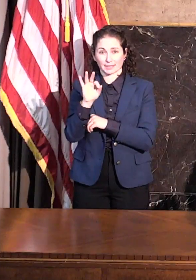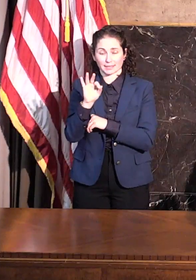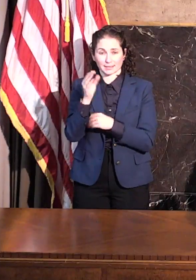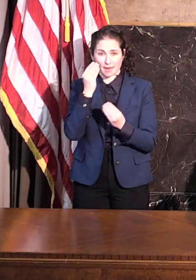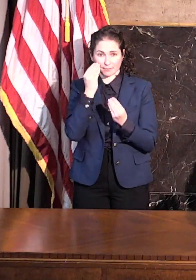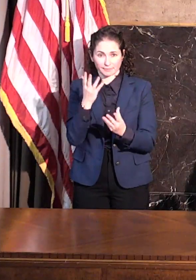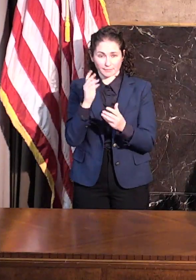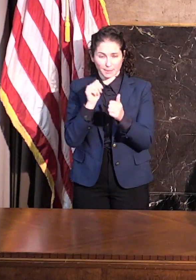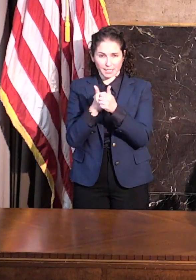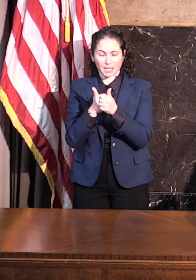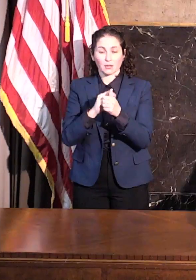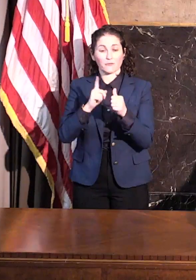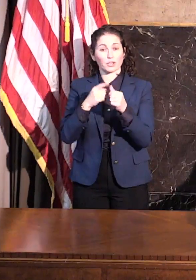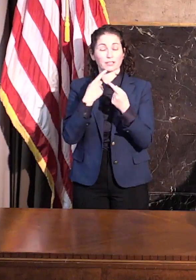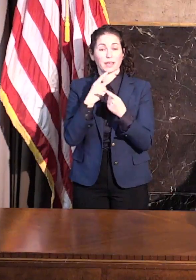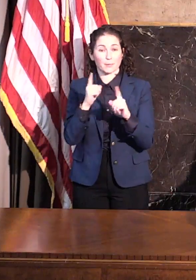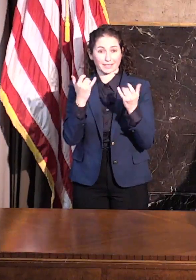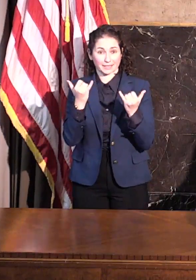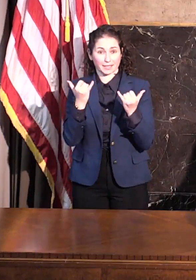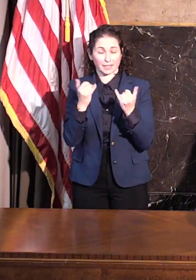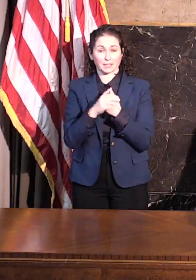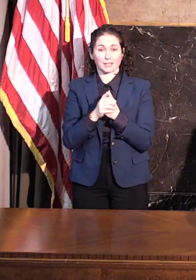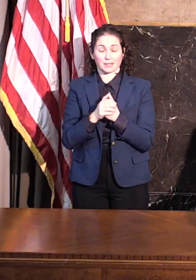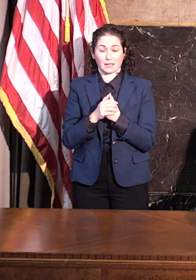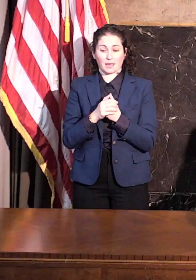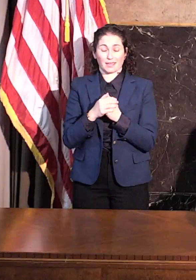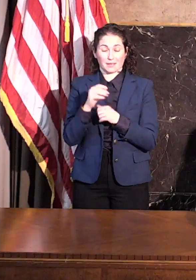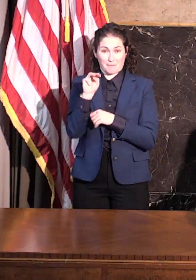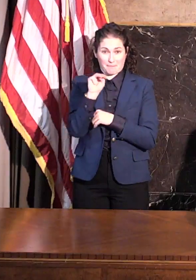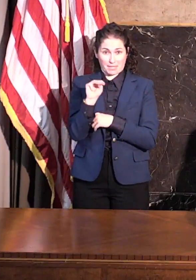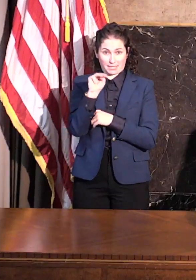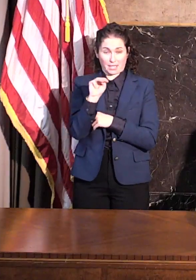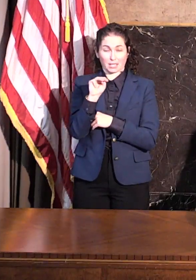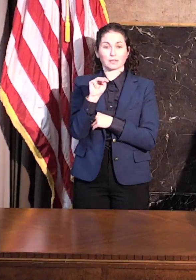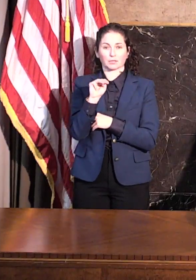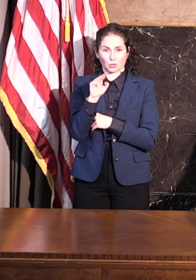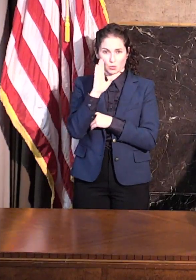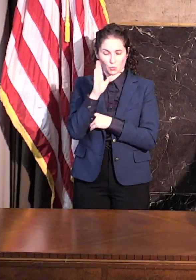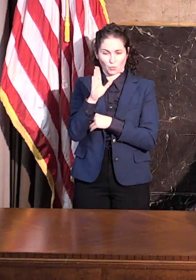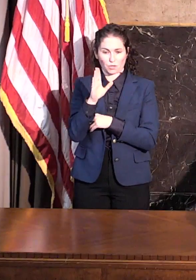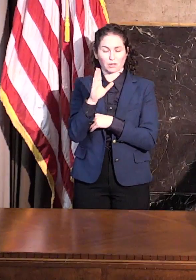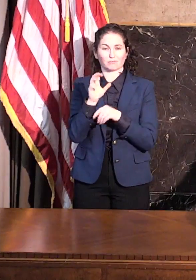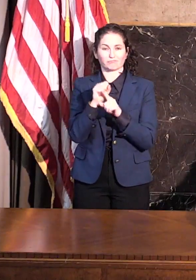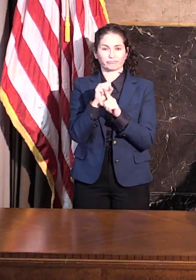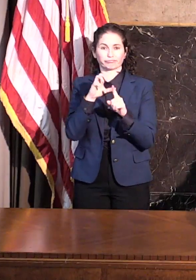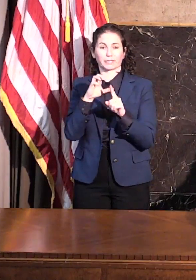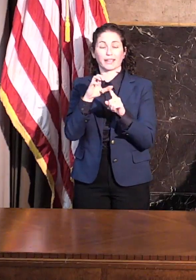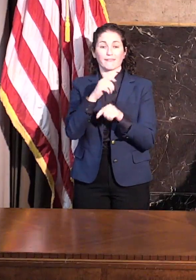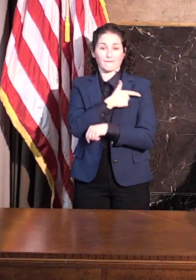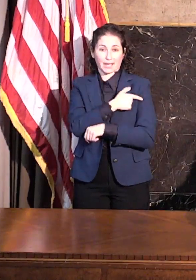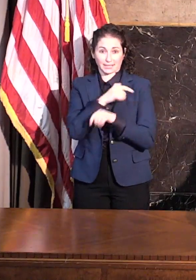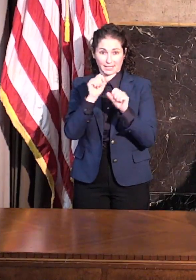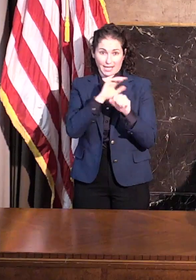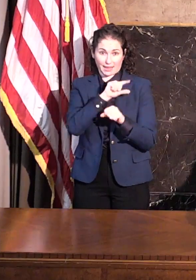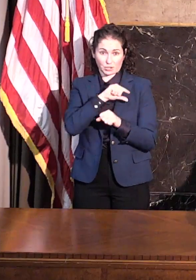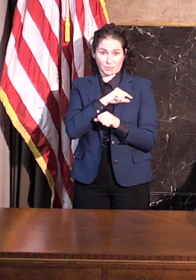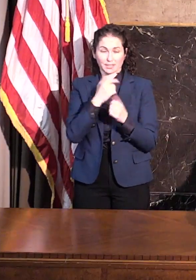wasn't worse than it was, because it had every potential to be. Shifting to